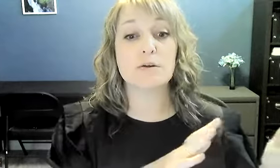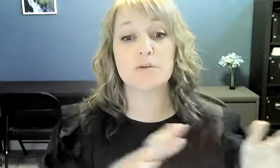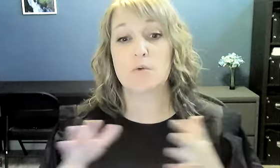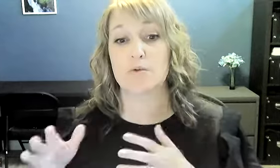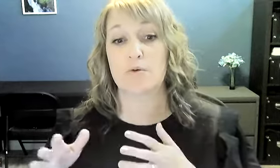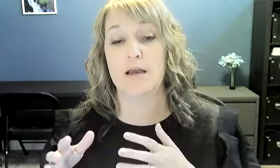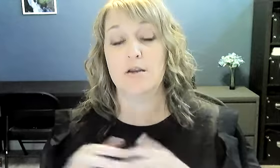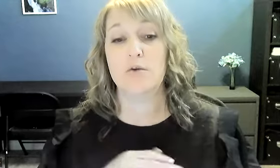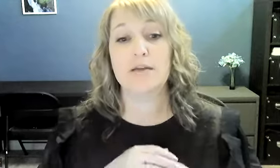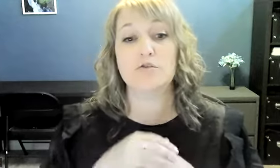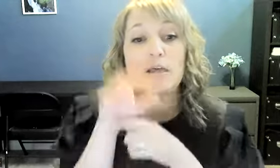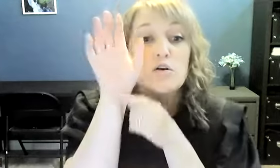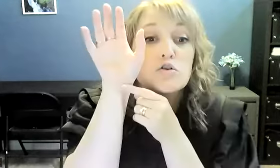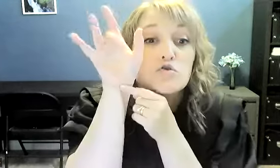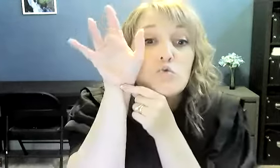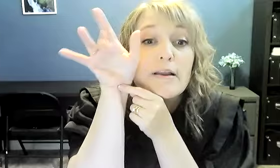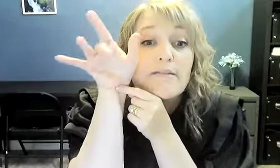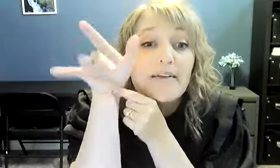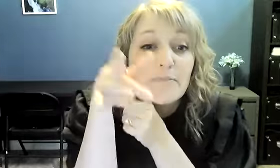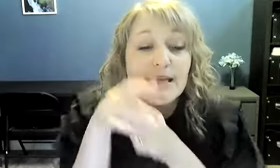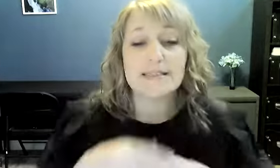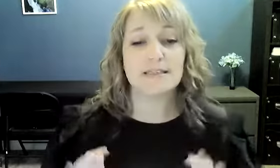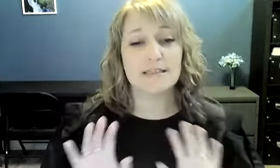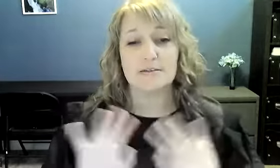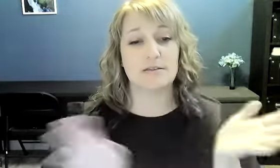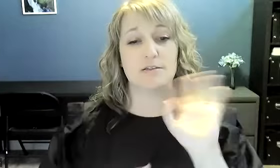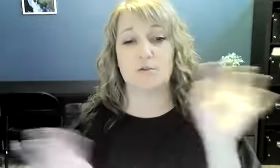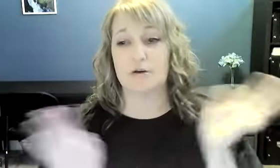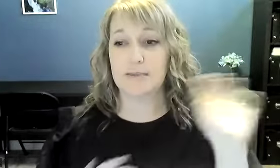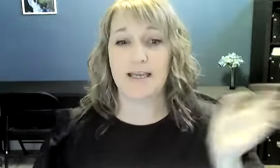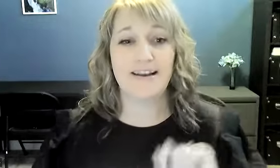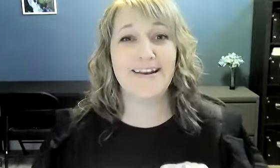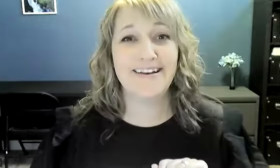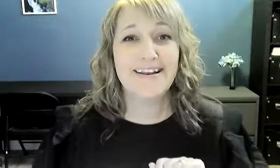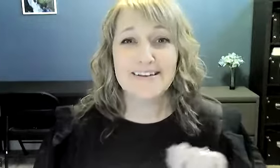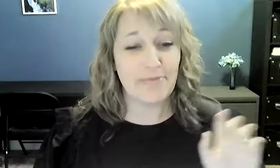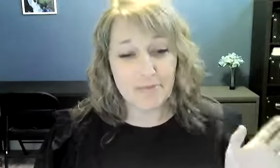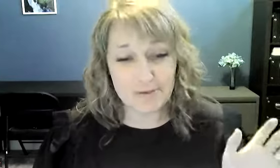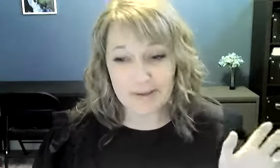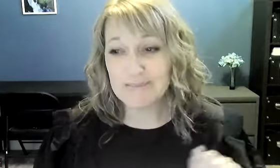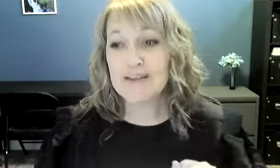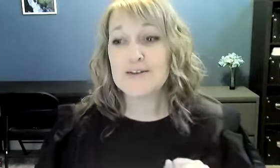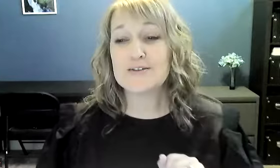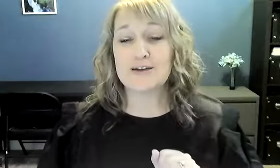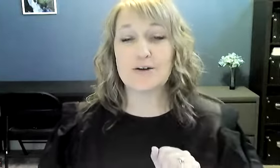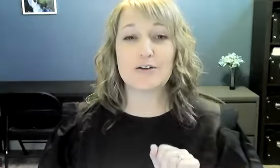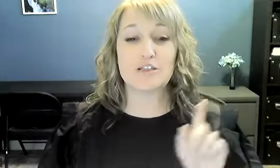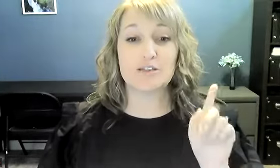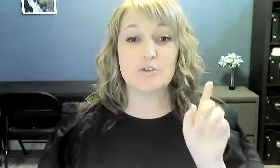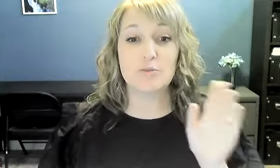numbers 1 through 9. You can't do like 25 minutes. It's too complicated. Deaf people don't do that. So it's just